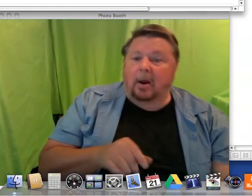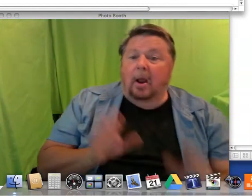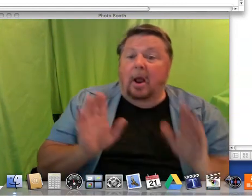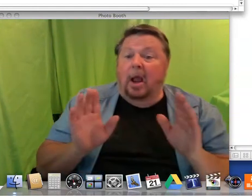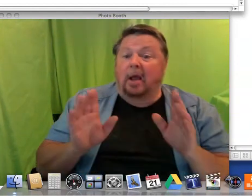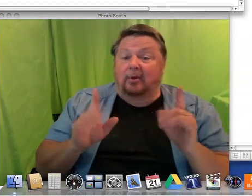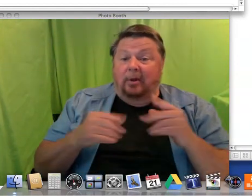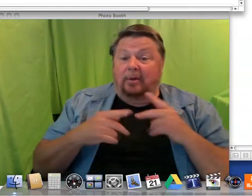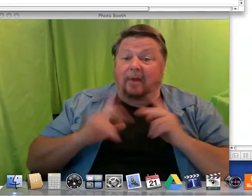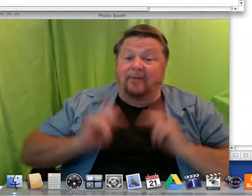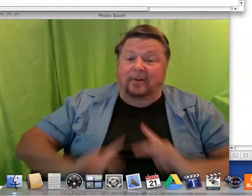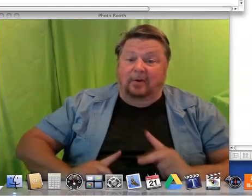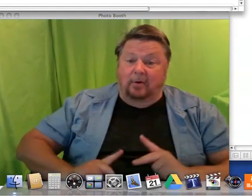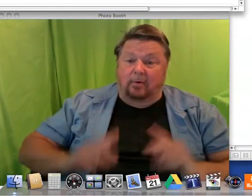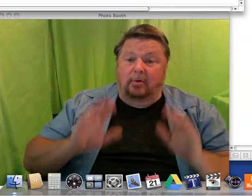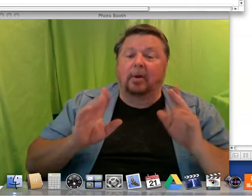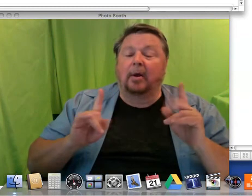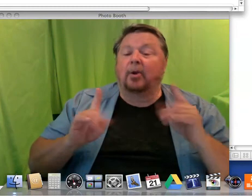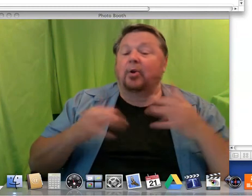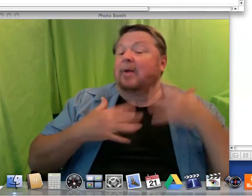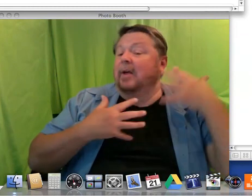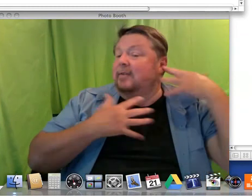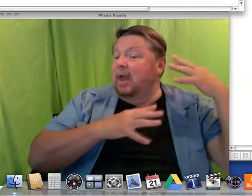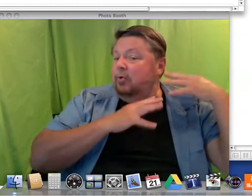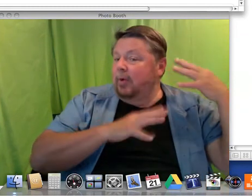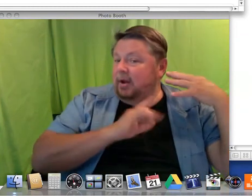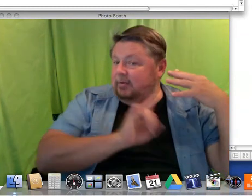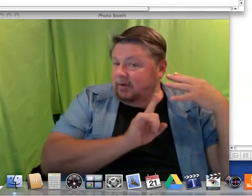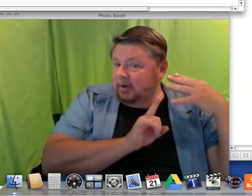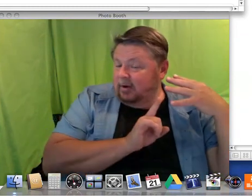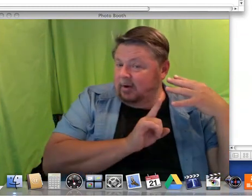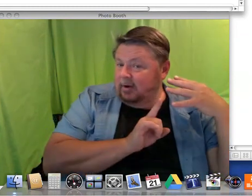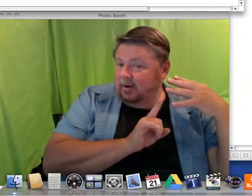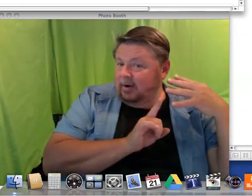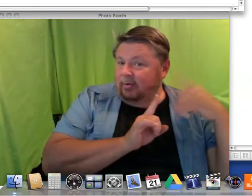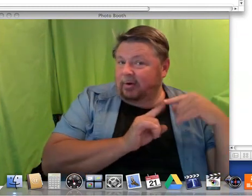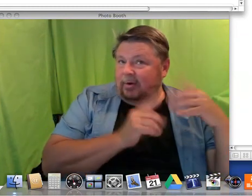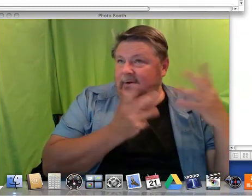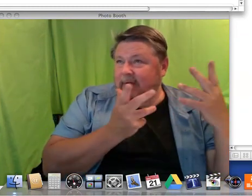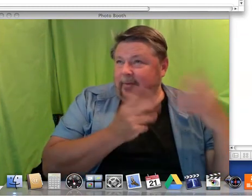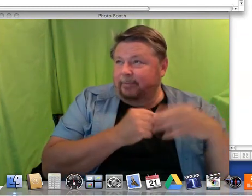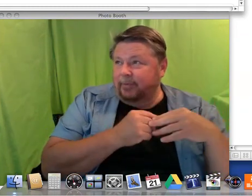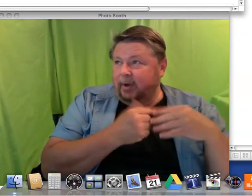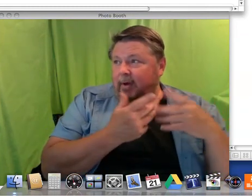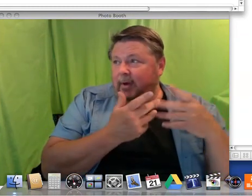And so let's say physical, you have sound waves which is